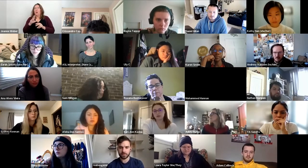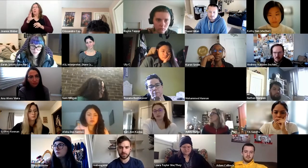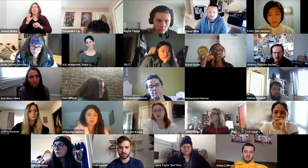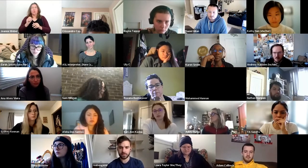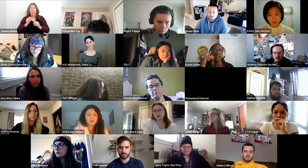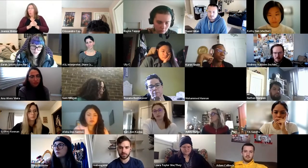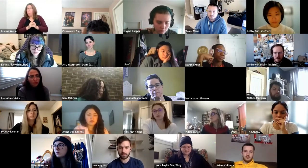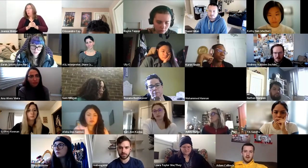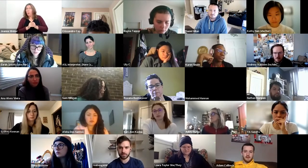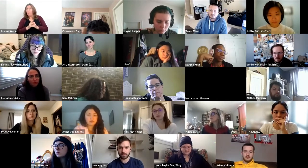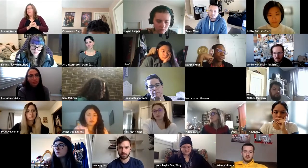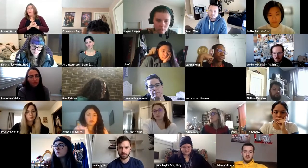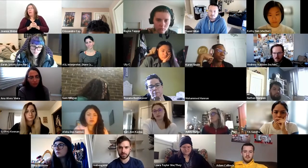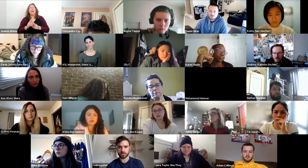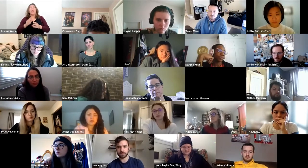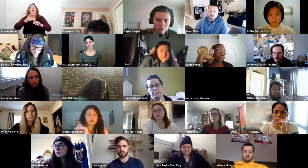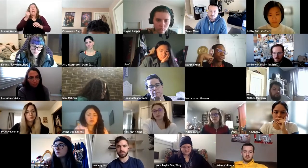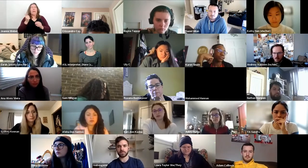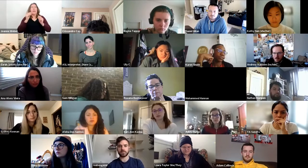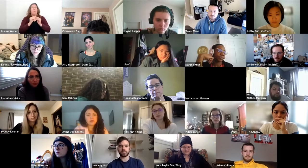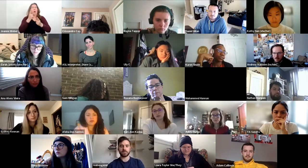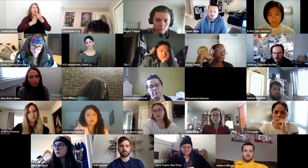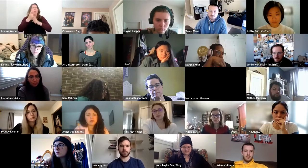for after the recording.